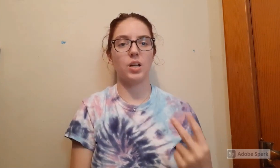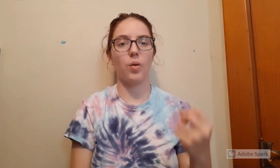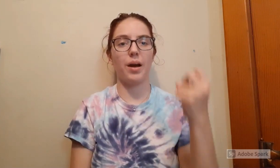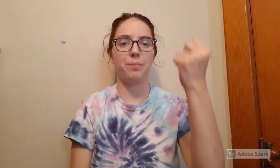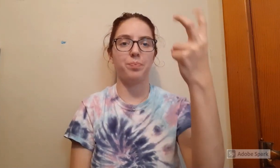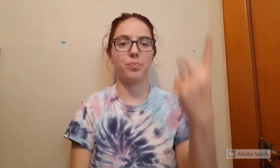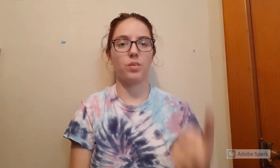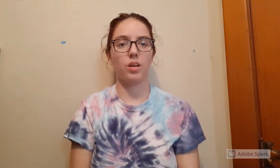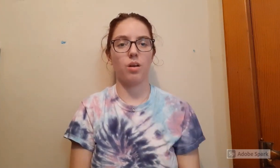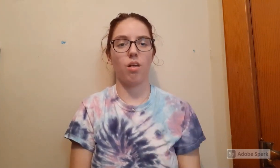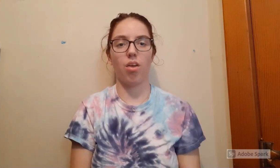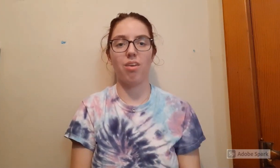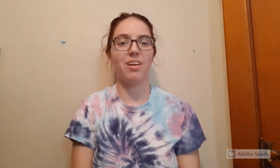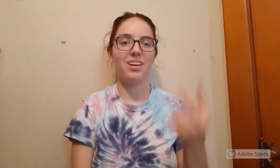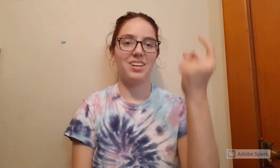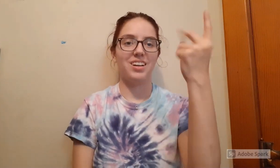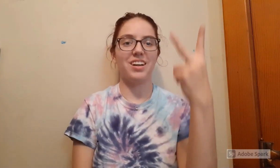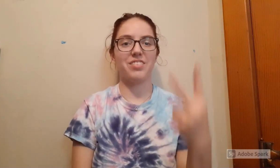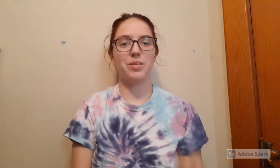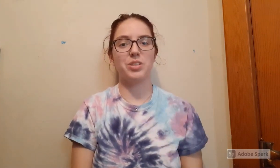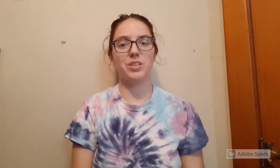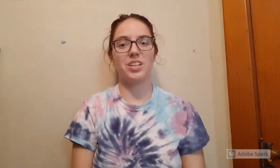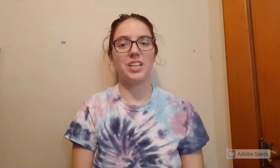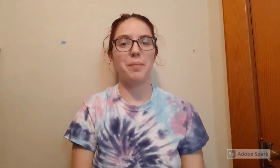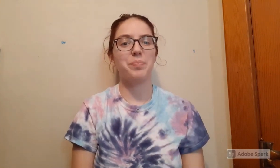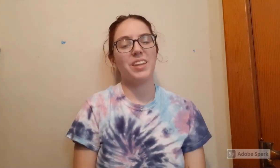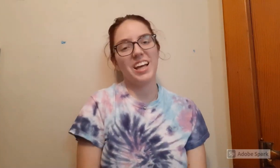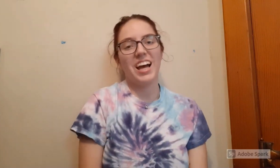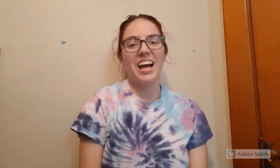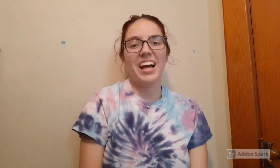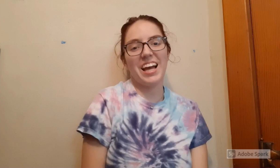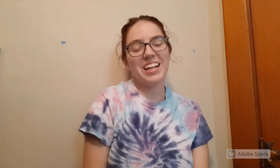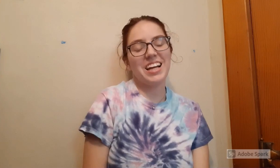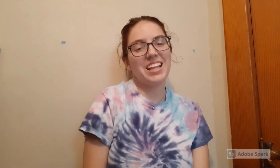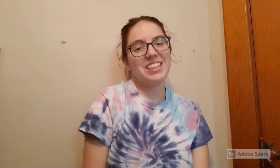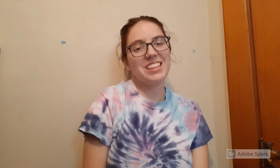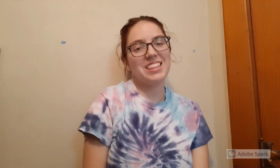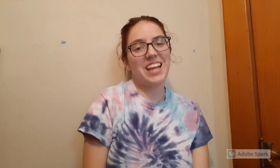away. I forget which one's on top. And